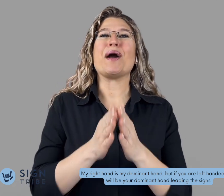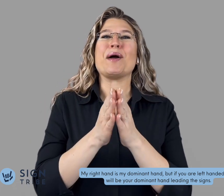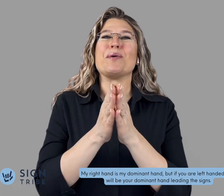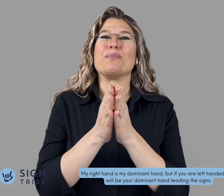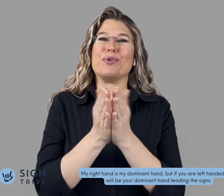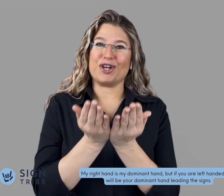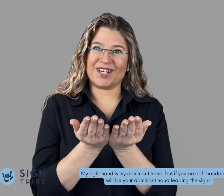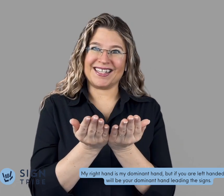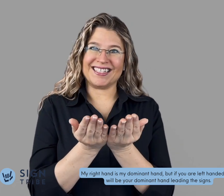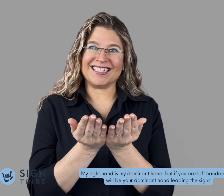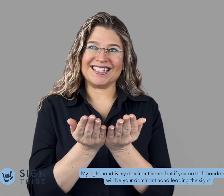Book.